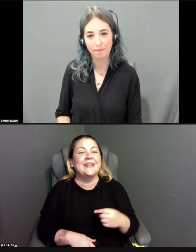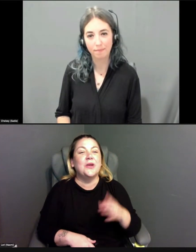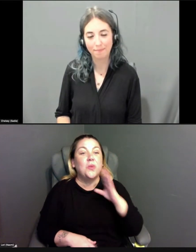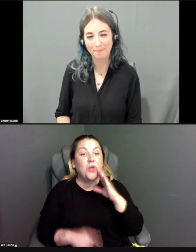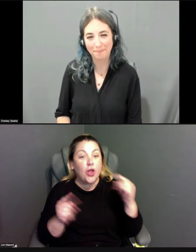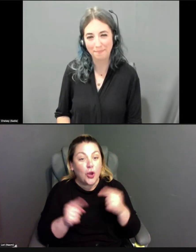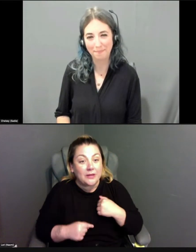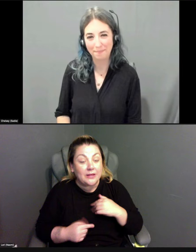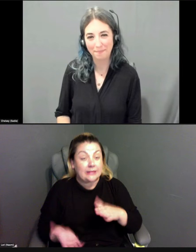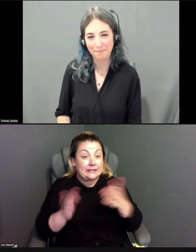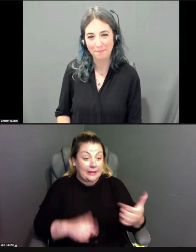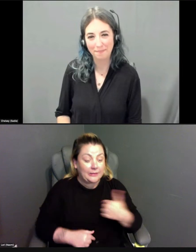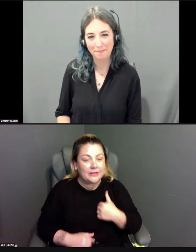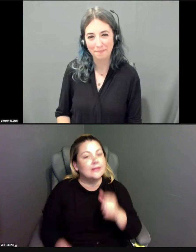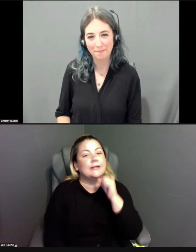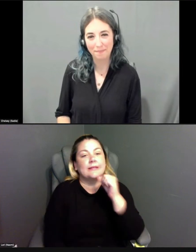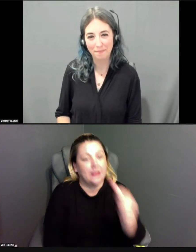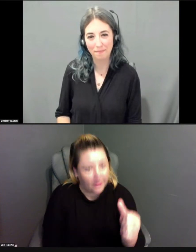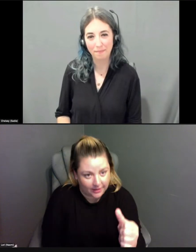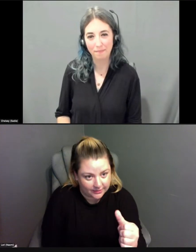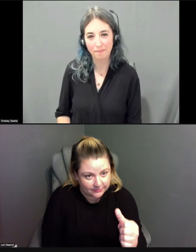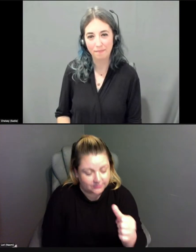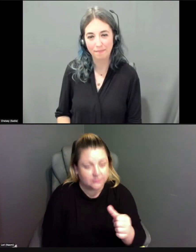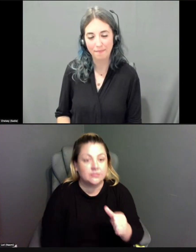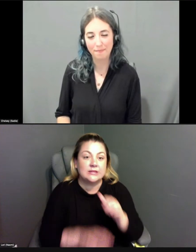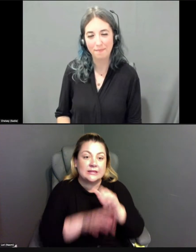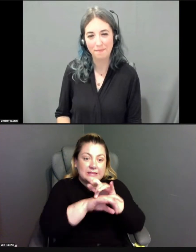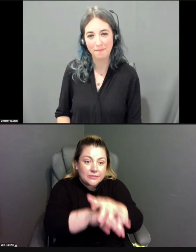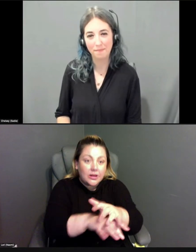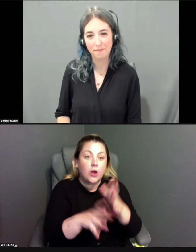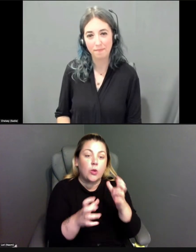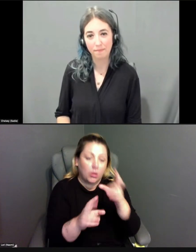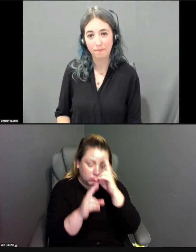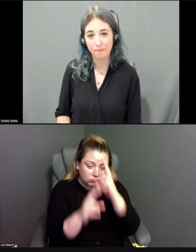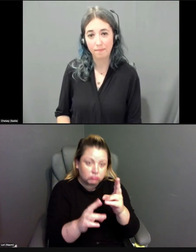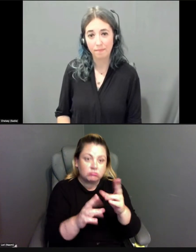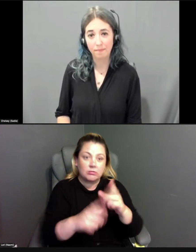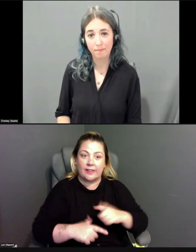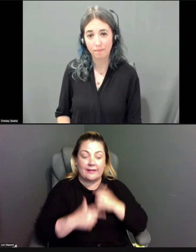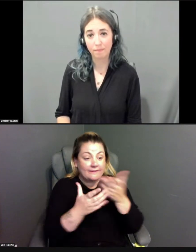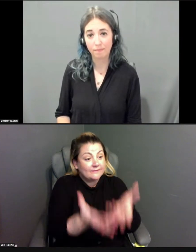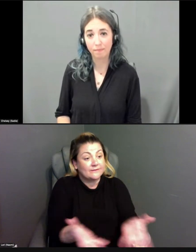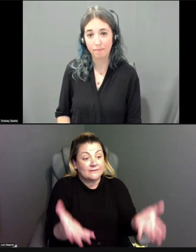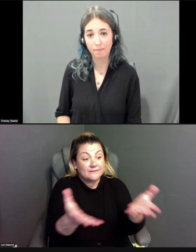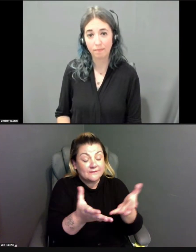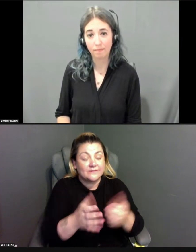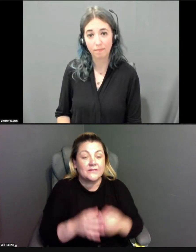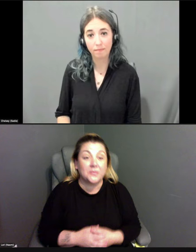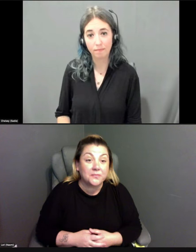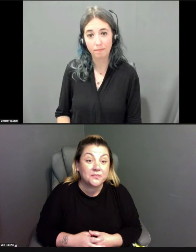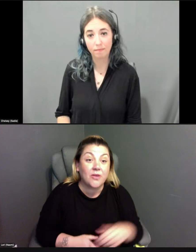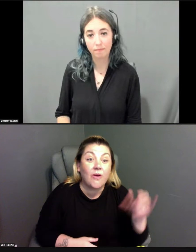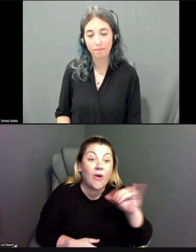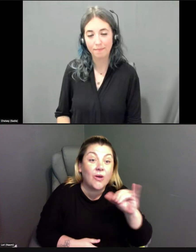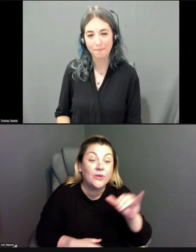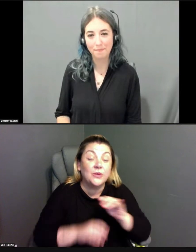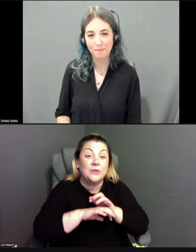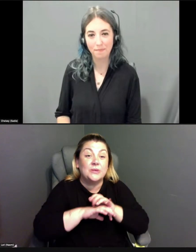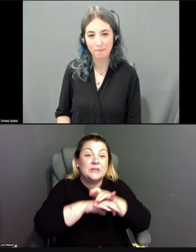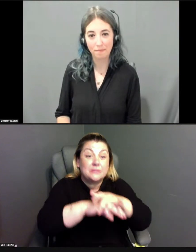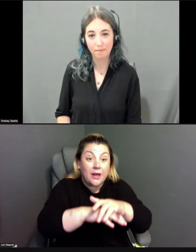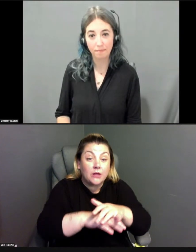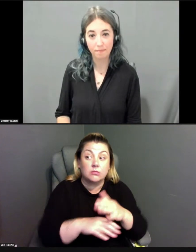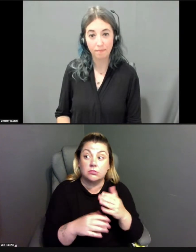or anything like that. But mostly the spider wants to be left alone. The spider is good for the environment. And we have a